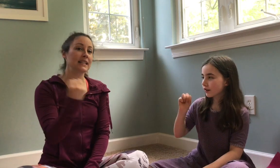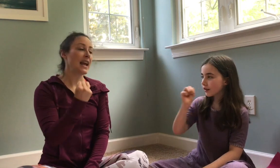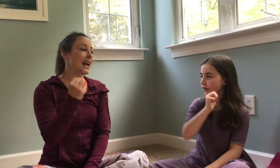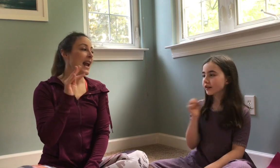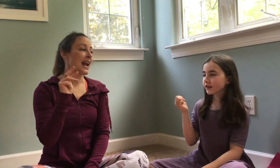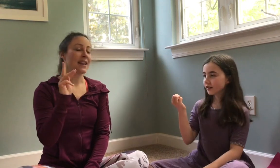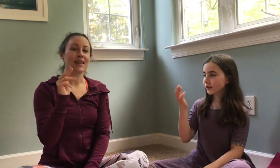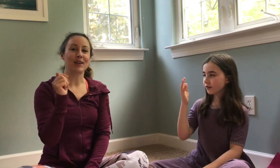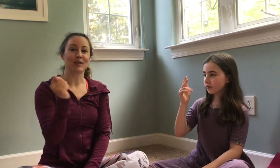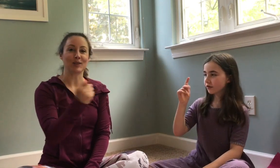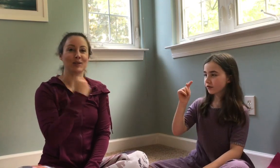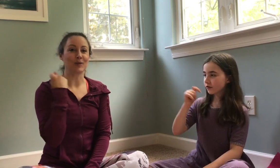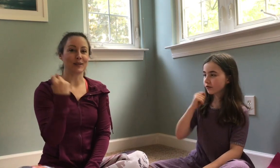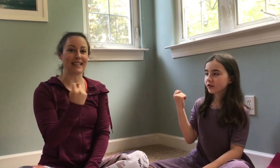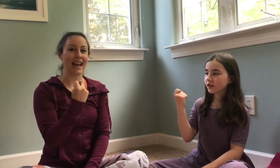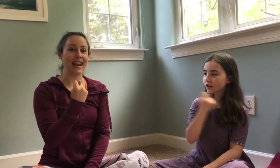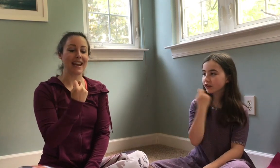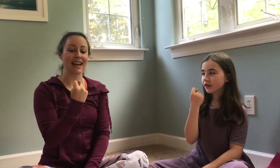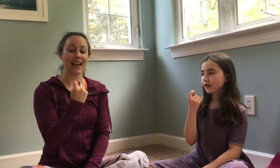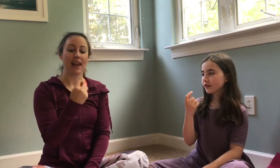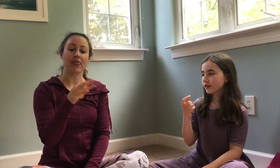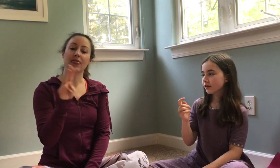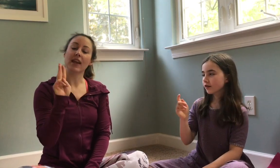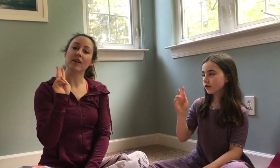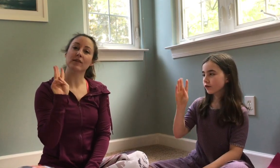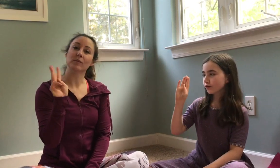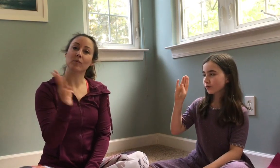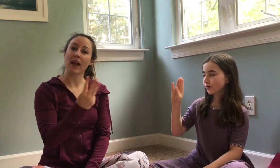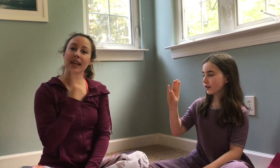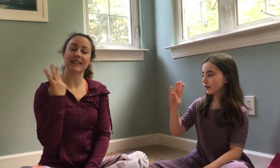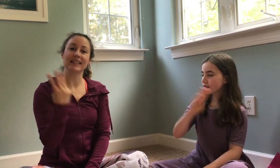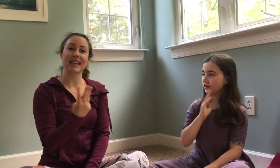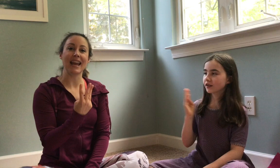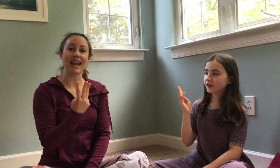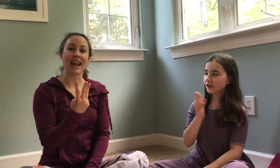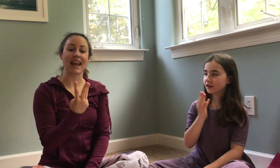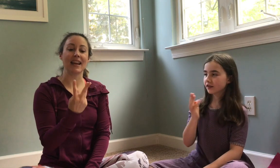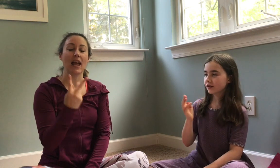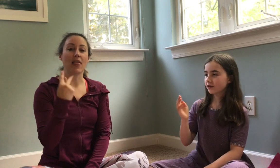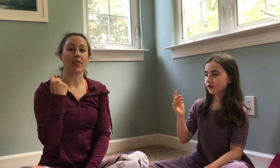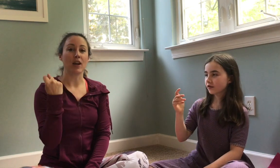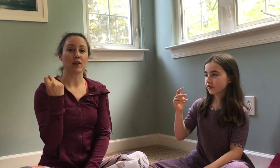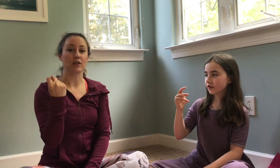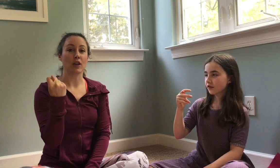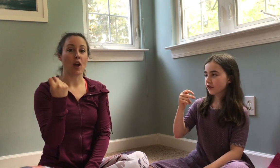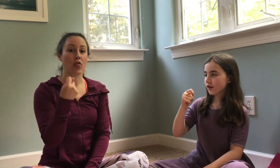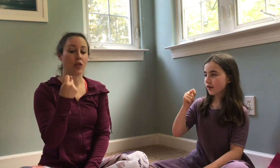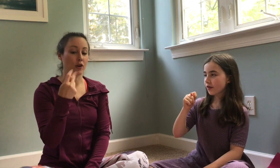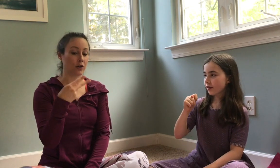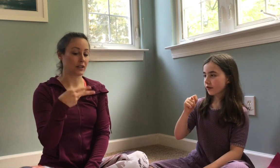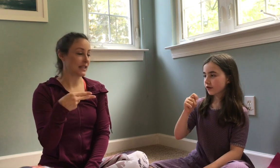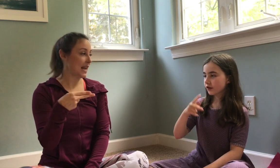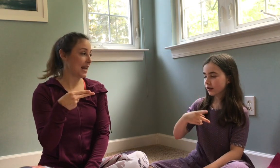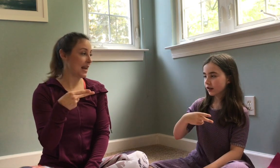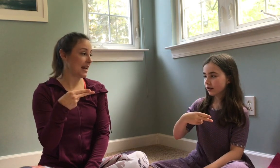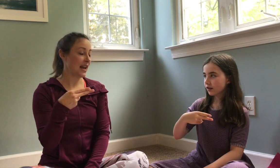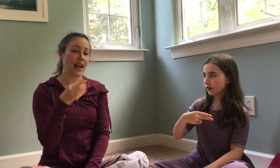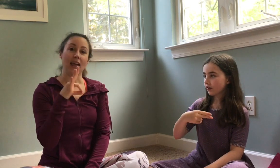Monday and there's Tuesday. There's Wednesday and there's Thursday.